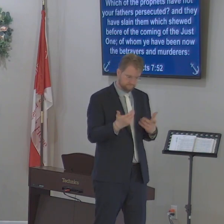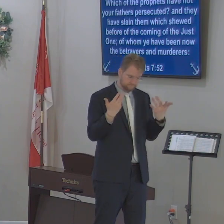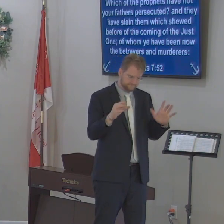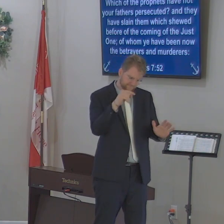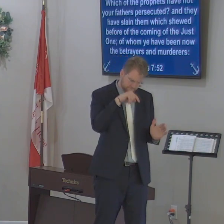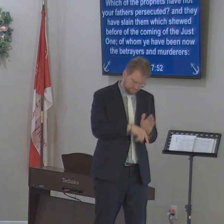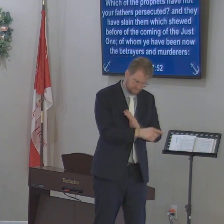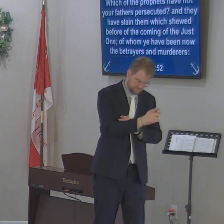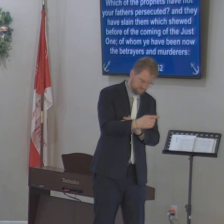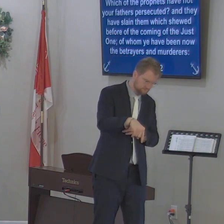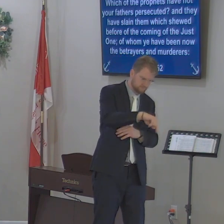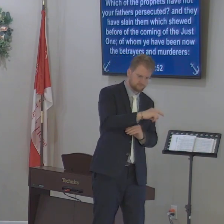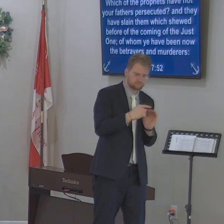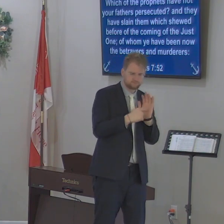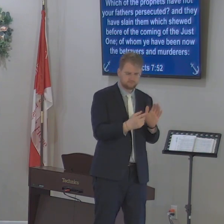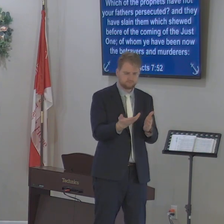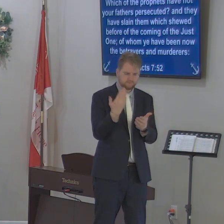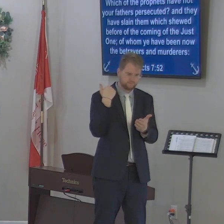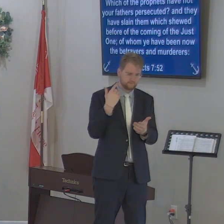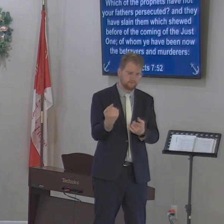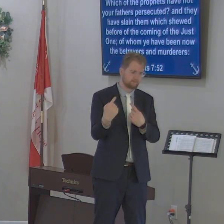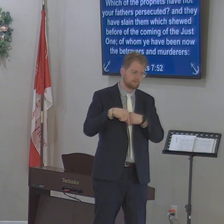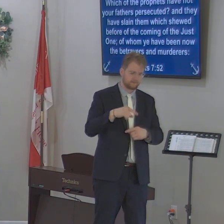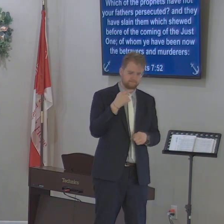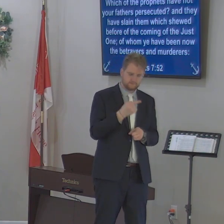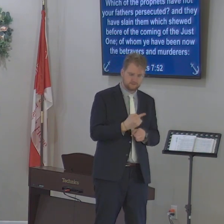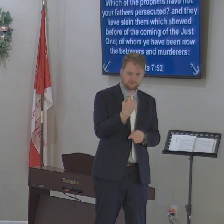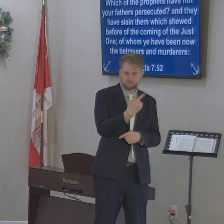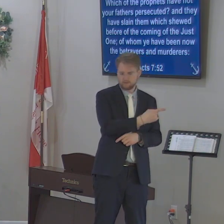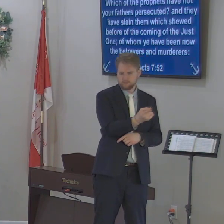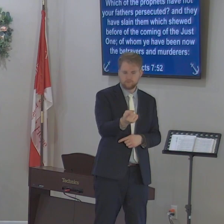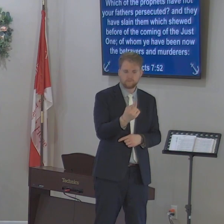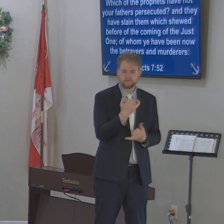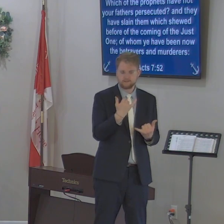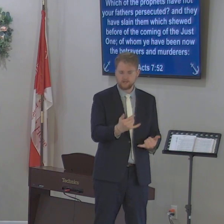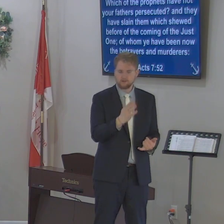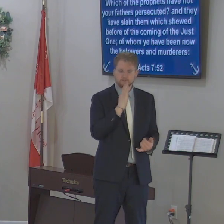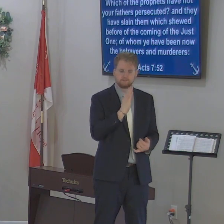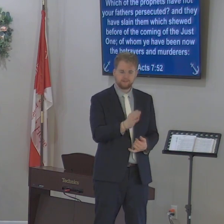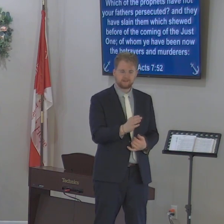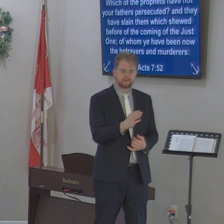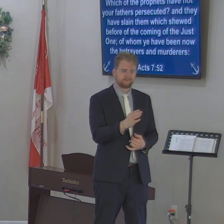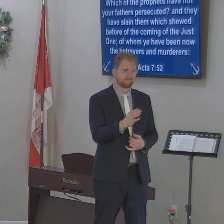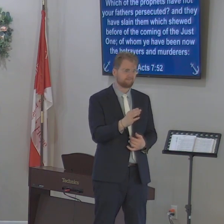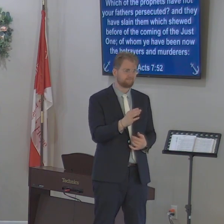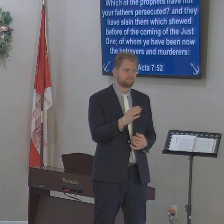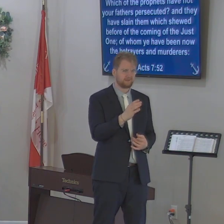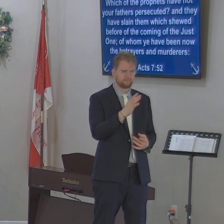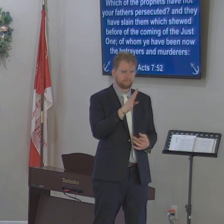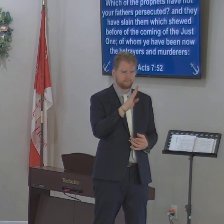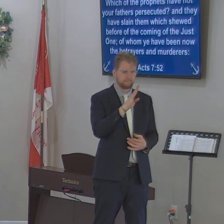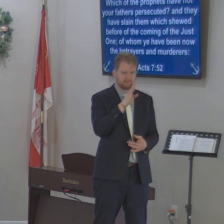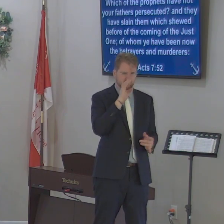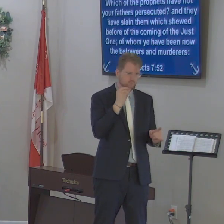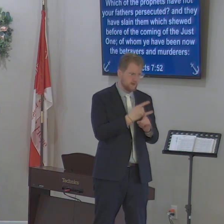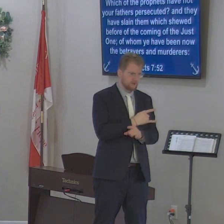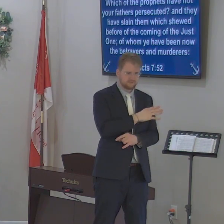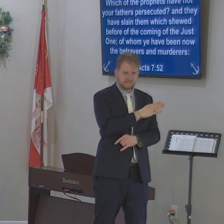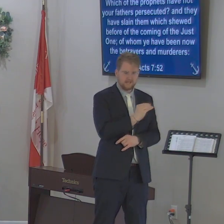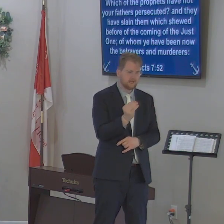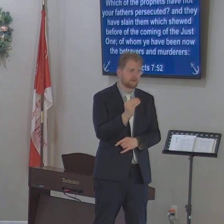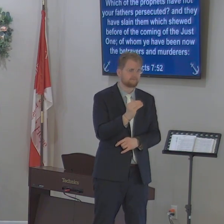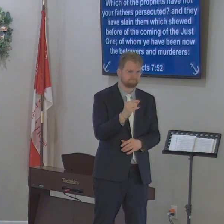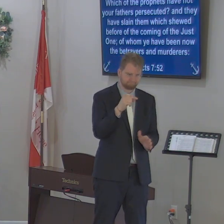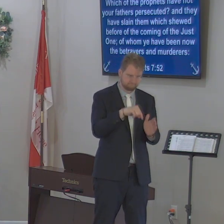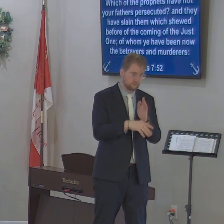the coming of the just one, of whom ye have now been the betrayers and murderers." Well, there's a honey message. "You killed Jesus,"